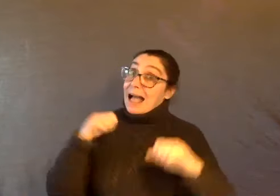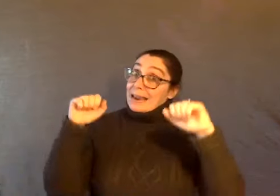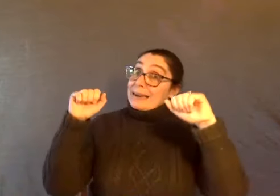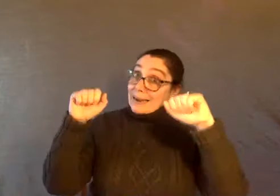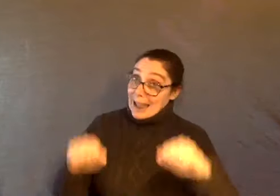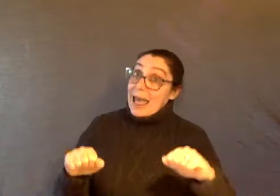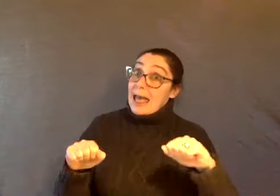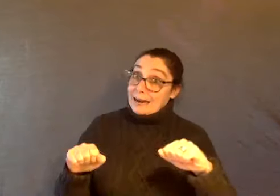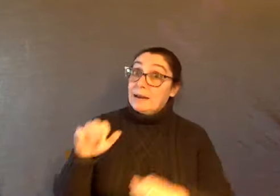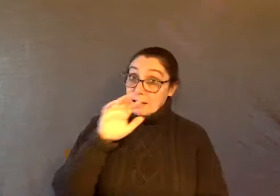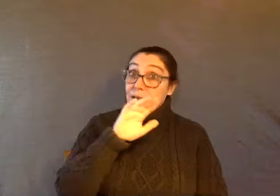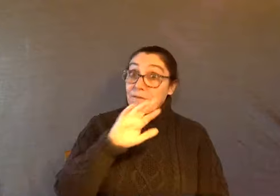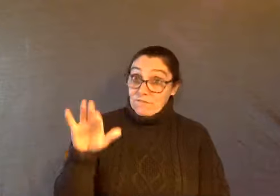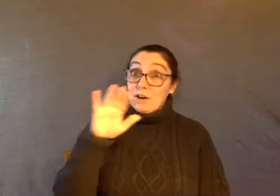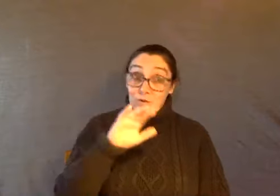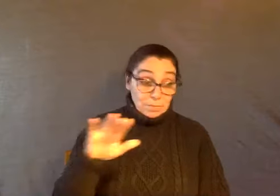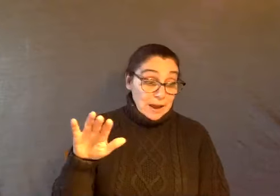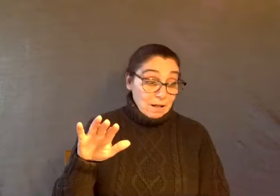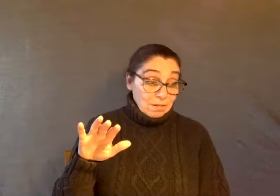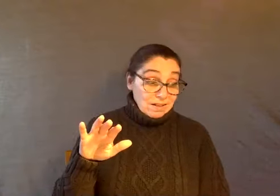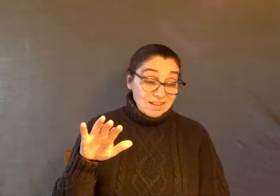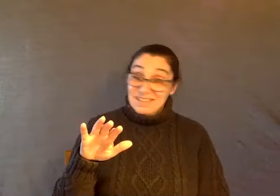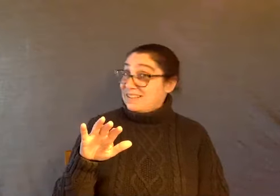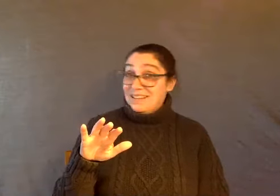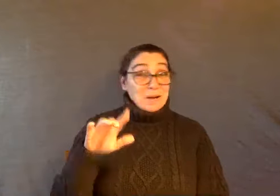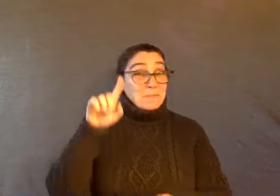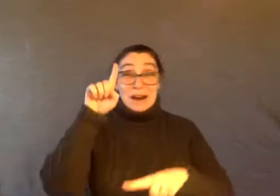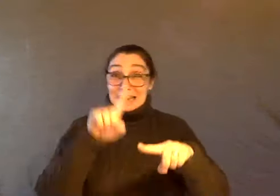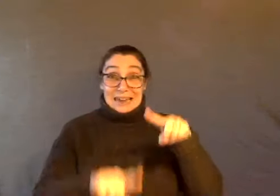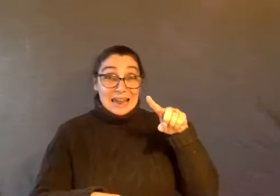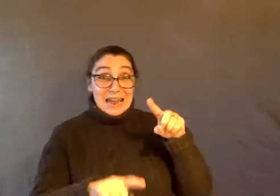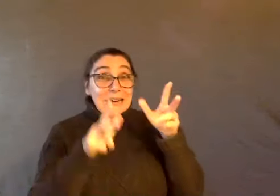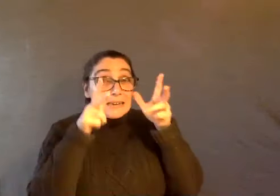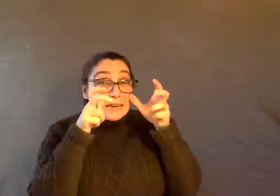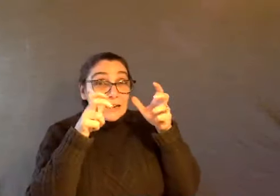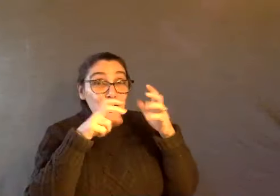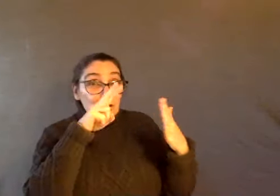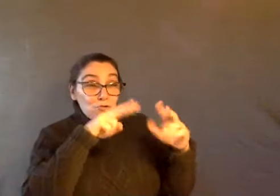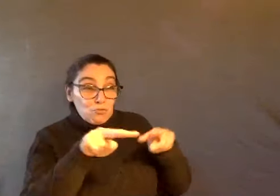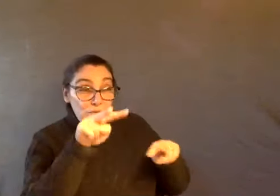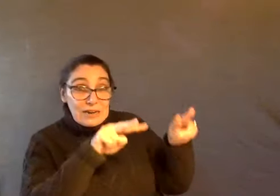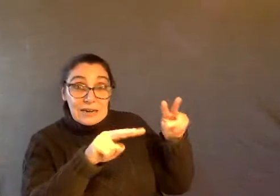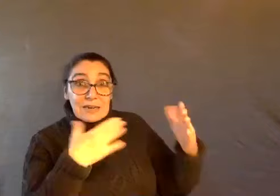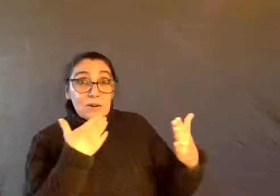I can finger spell, but I can't read it